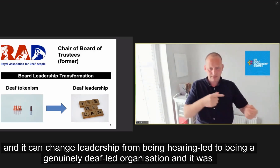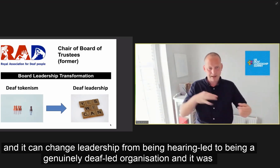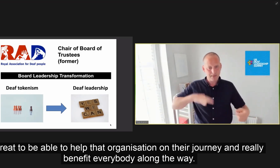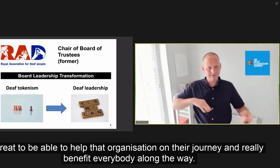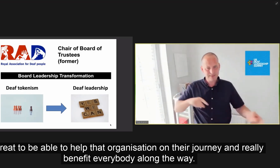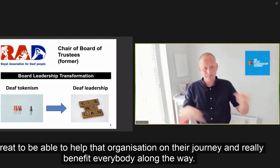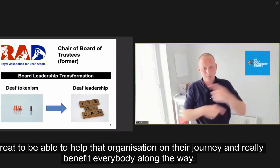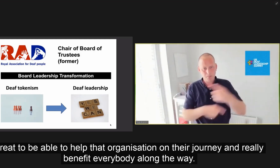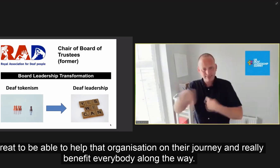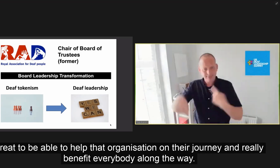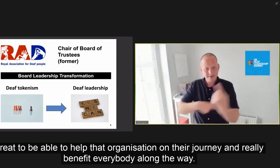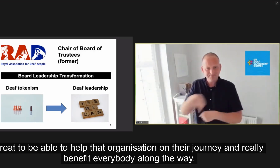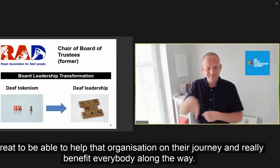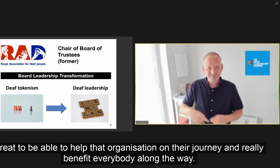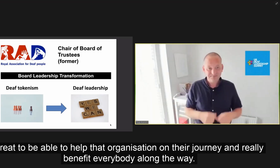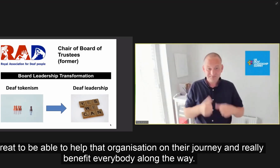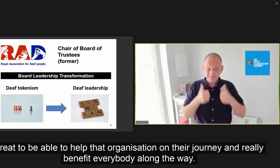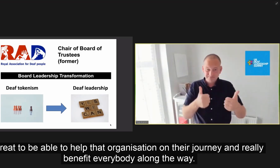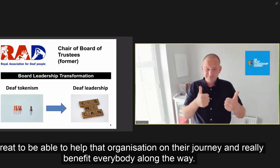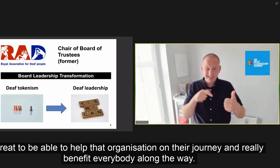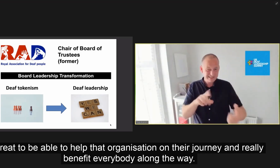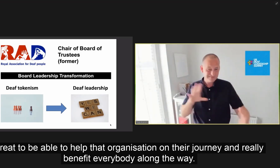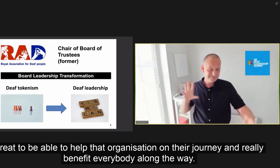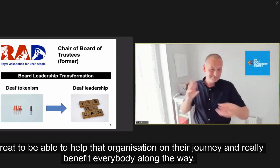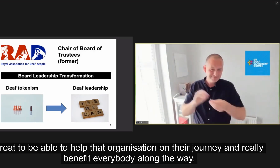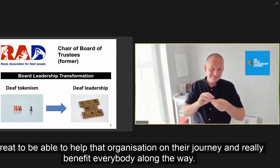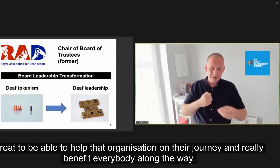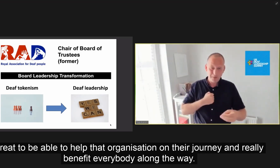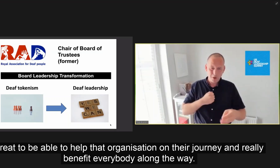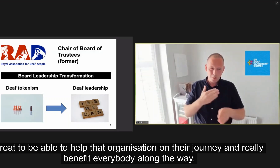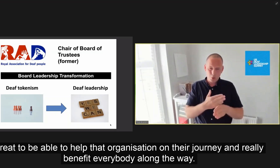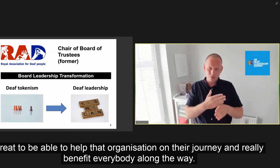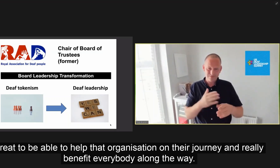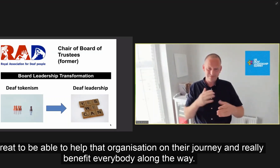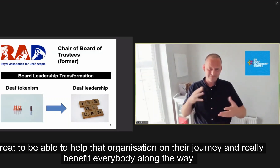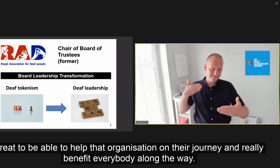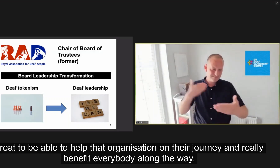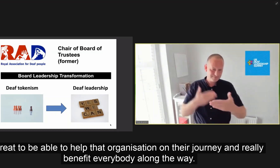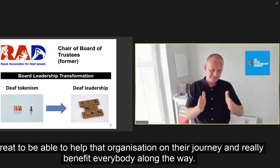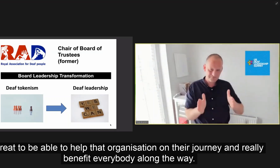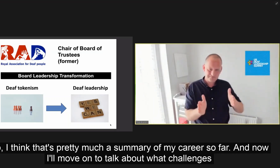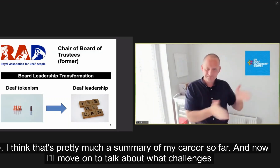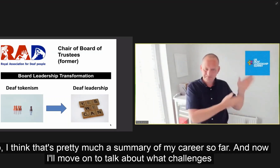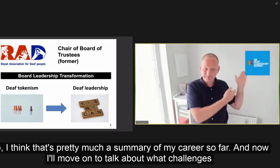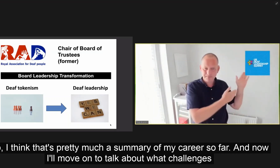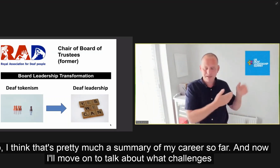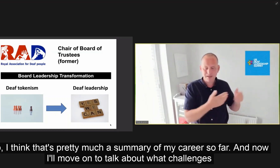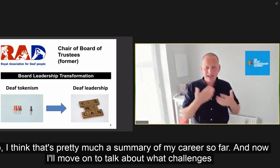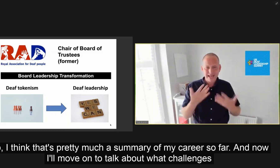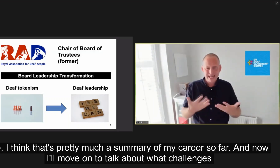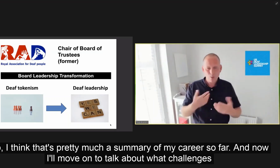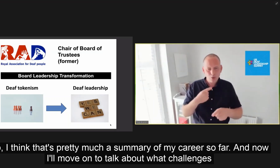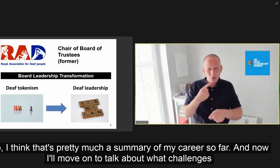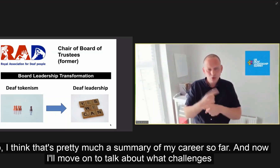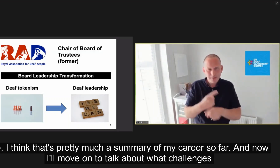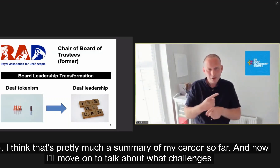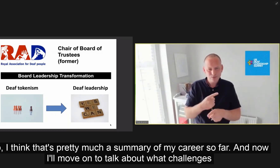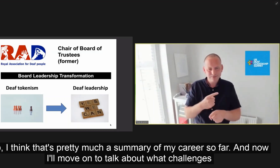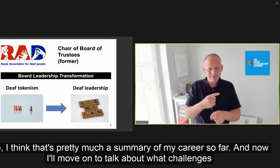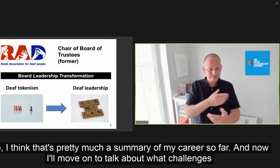to help that organisation on their journey and really benefit everybody along the way. So I think that's pretty much a summary of my career so